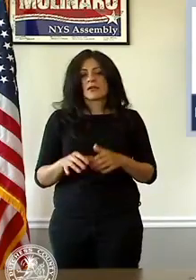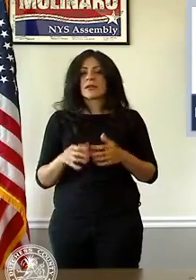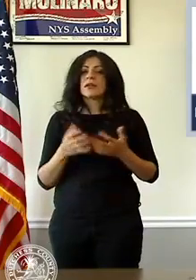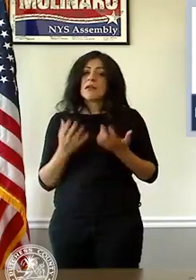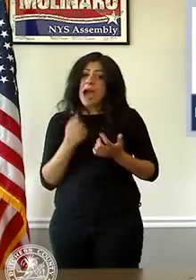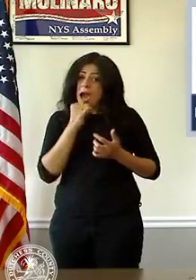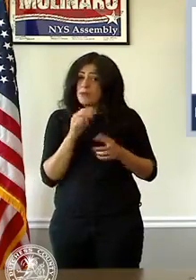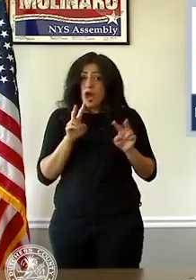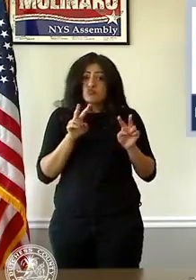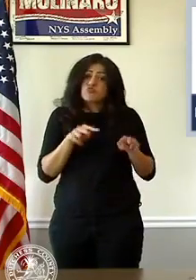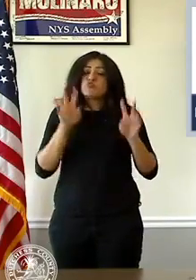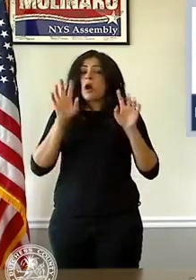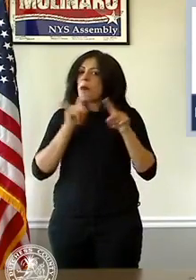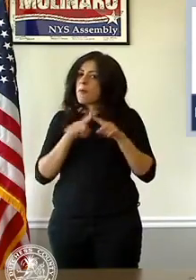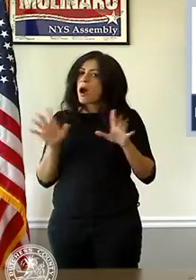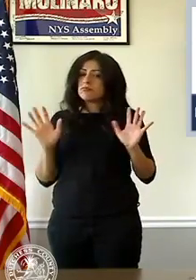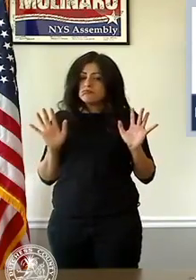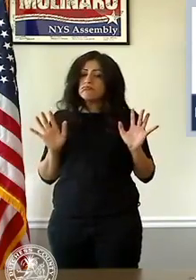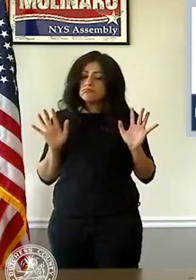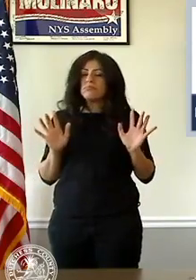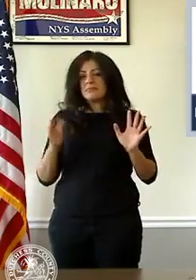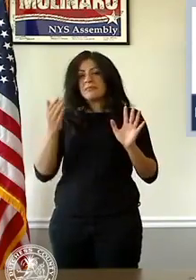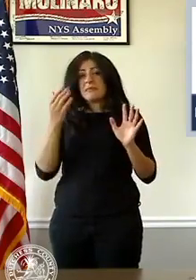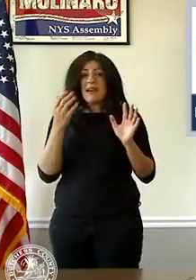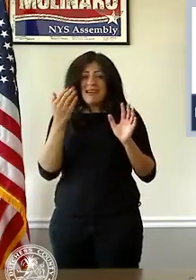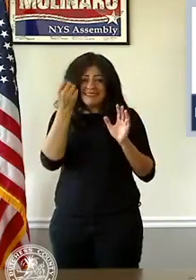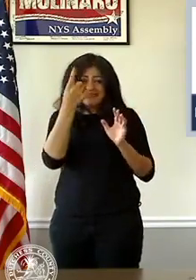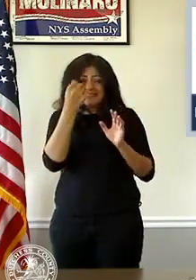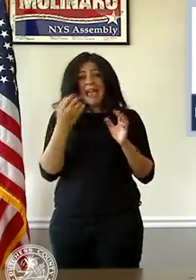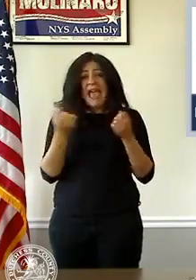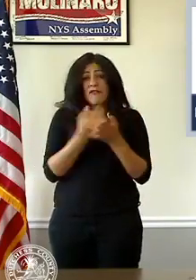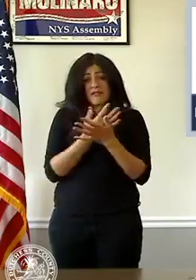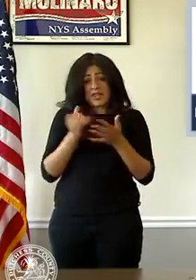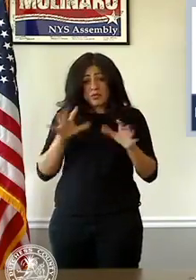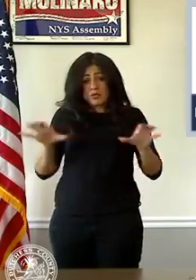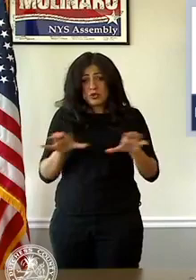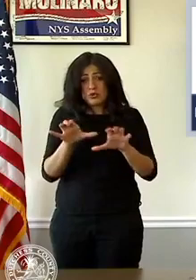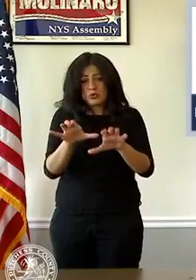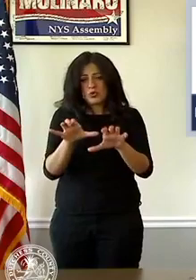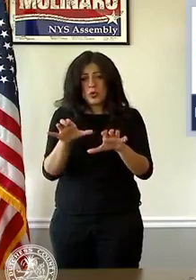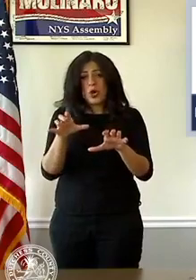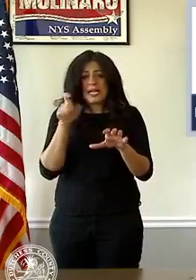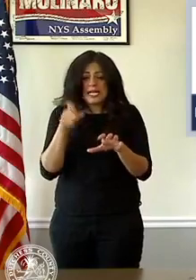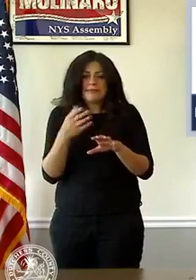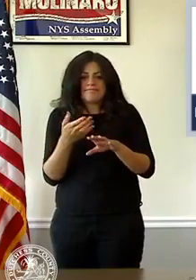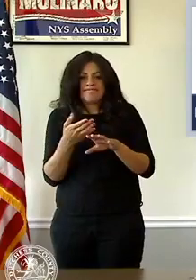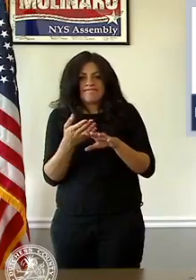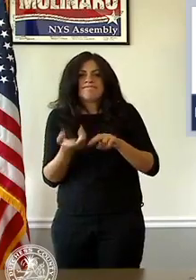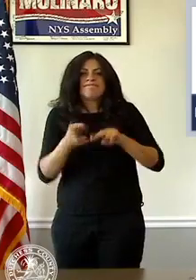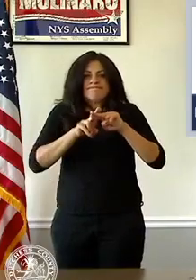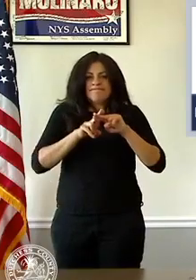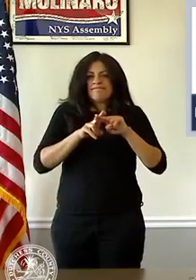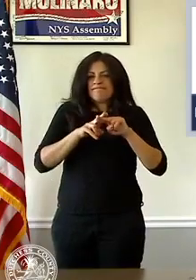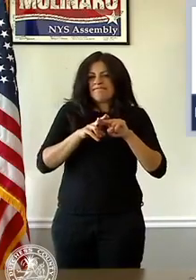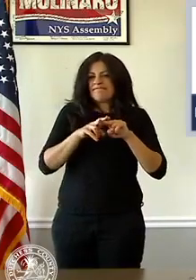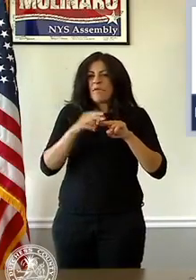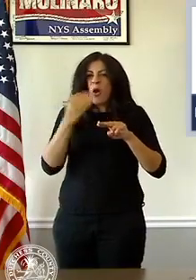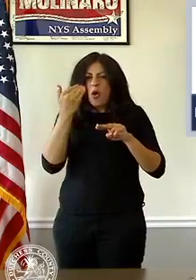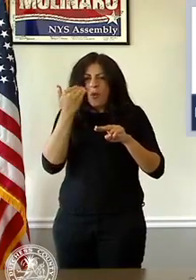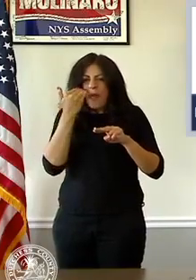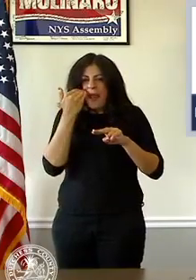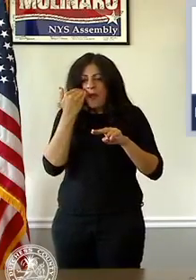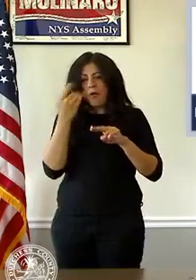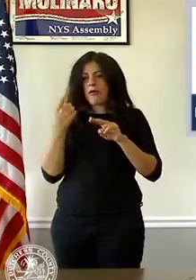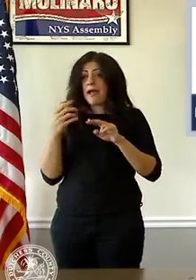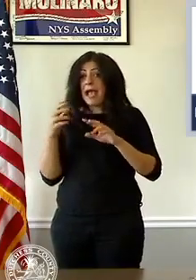not judging you. I'm just saying that everything we do now, we have to be, I think, even more increasingly aware, is an example to our